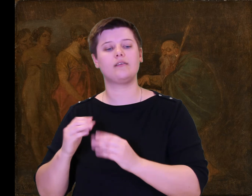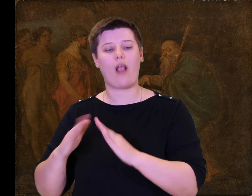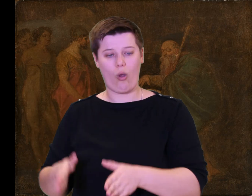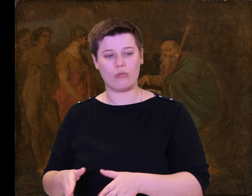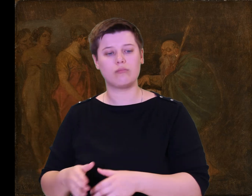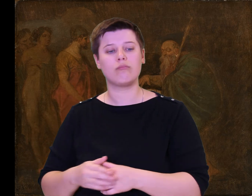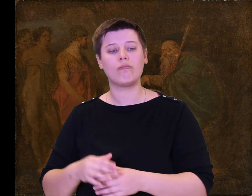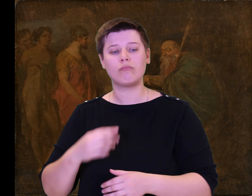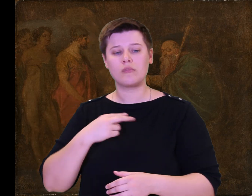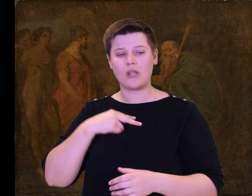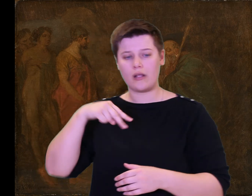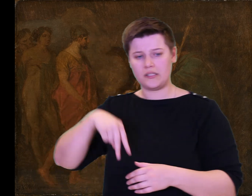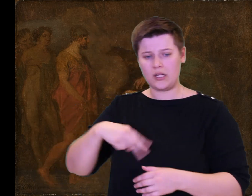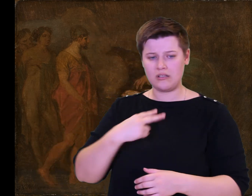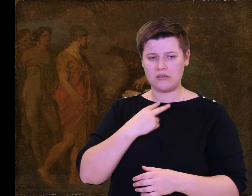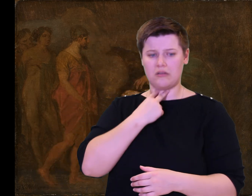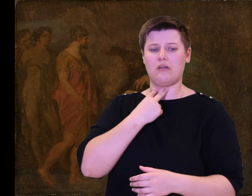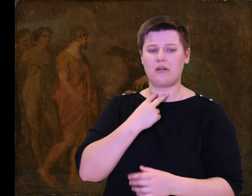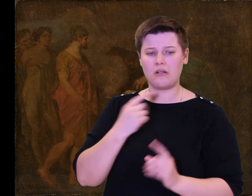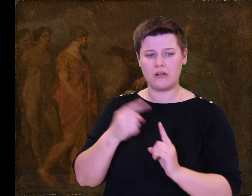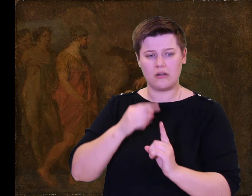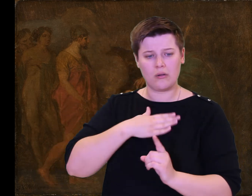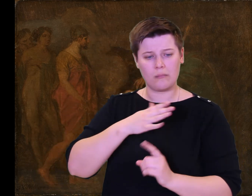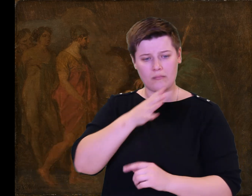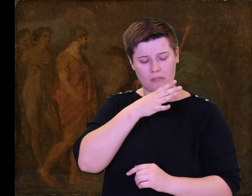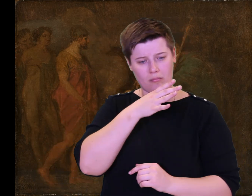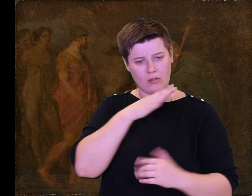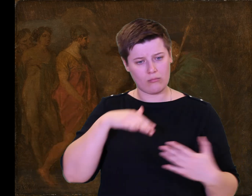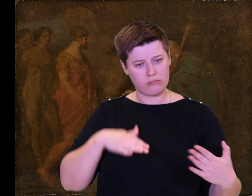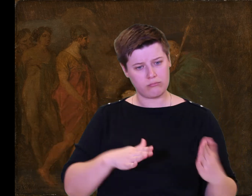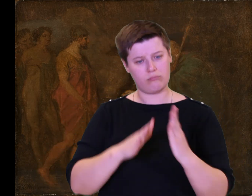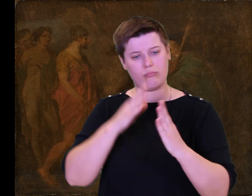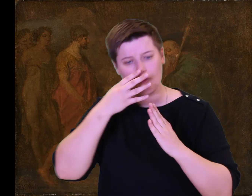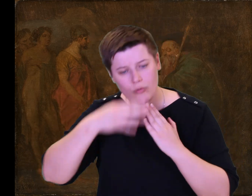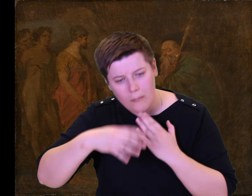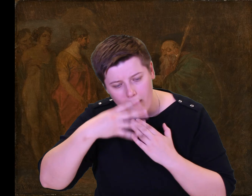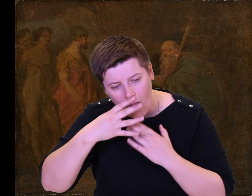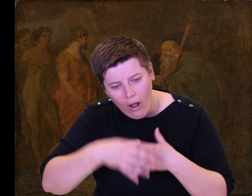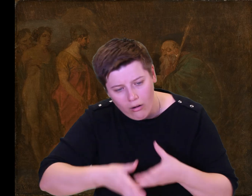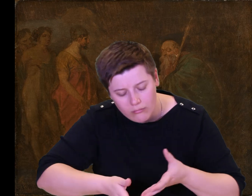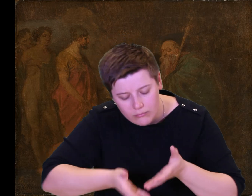your people flourishing. So it will be.